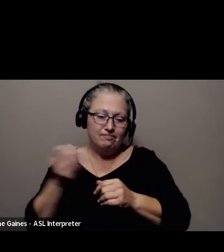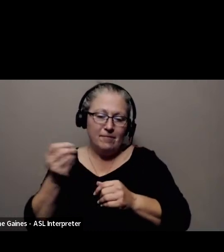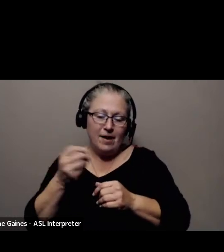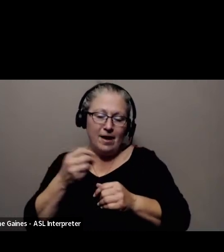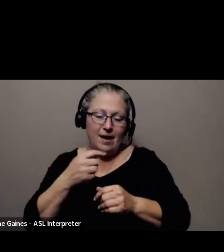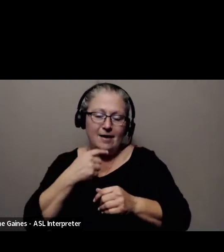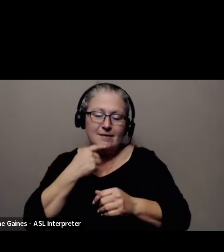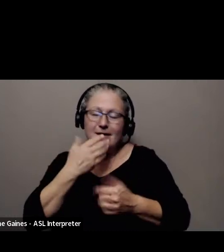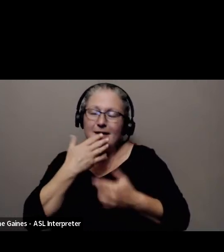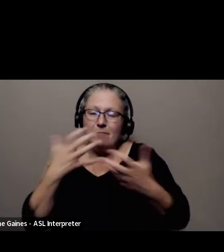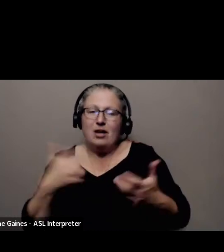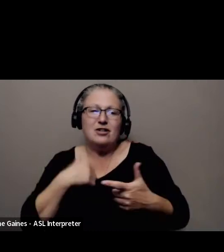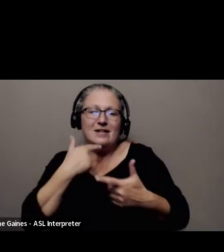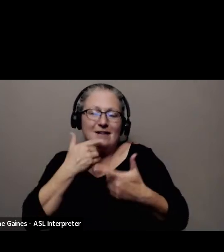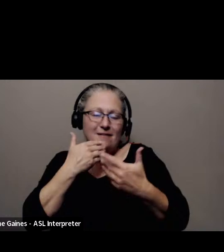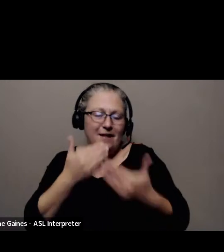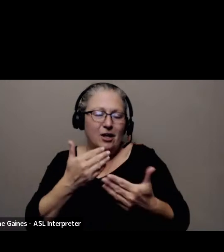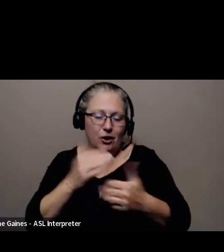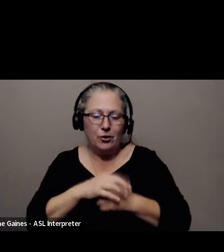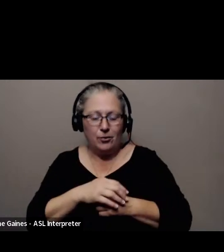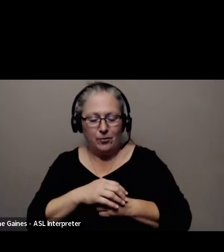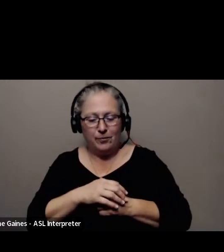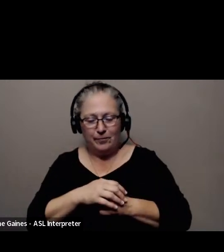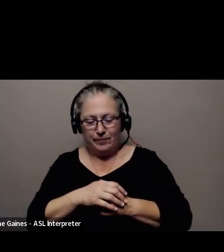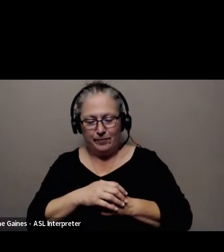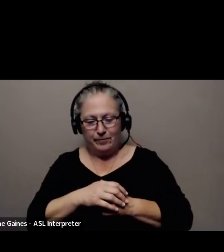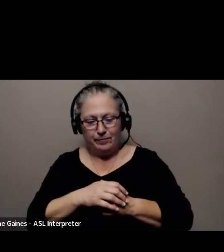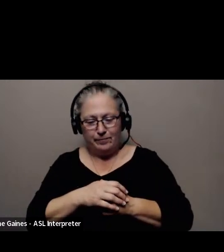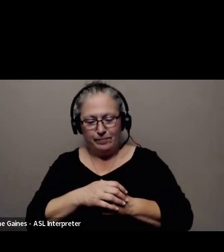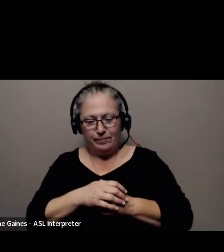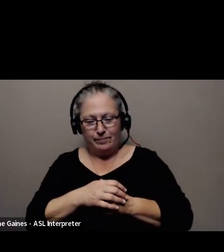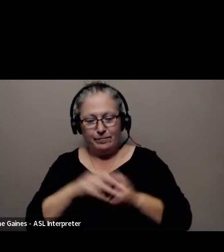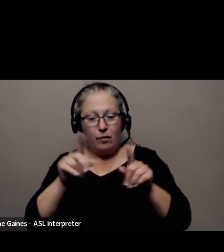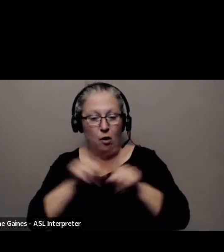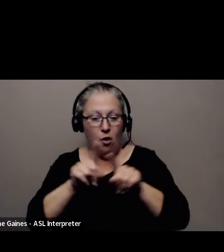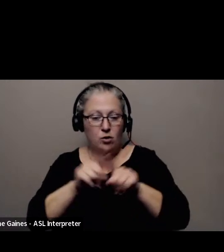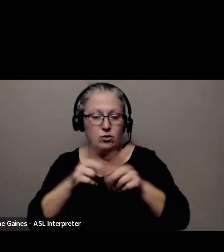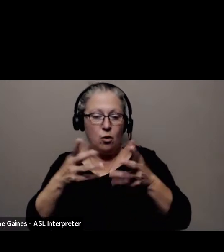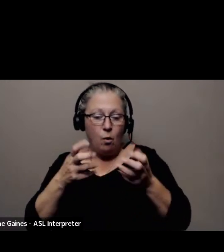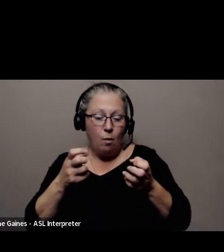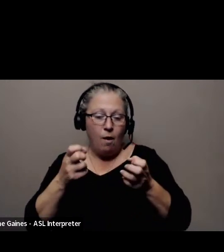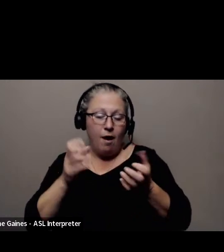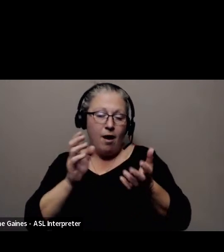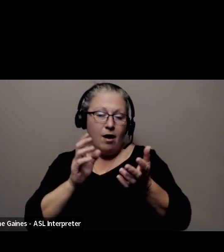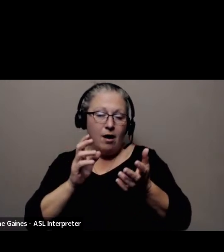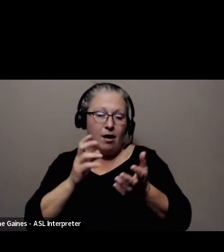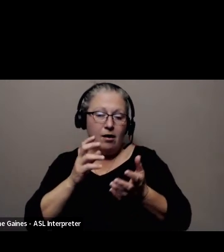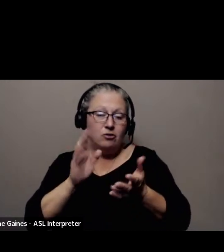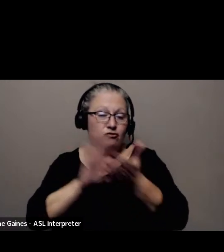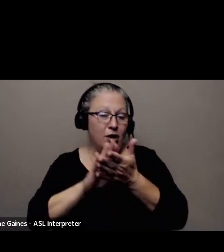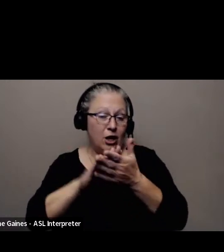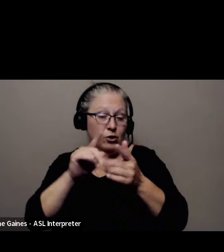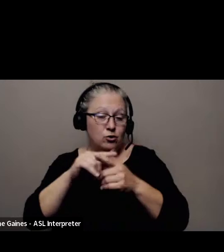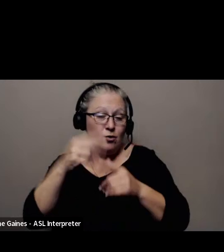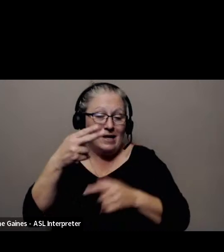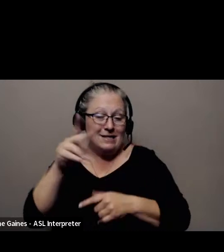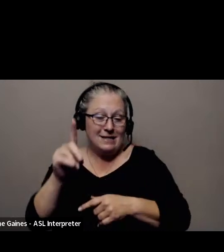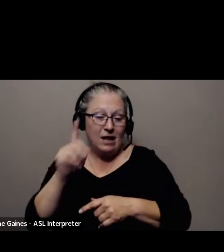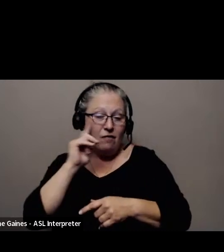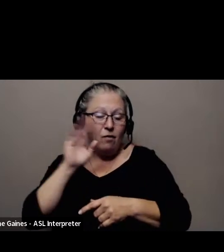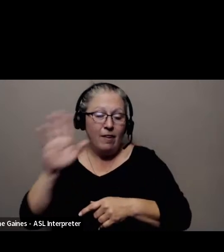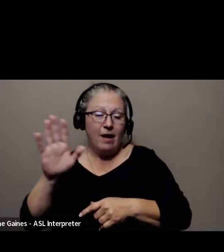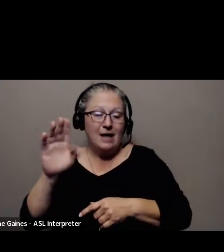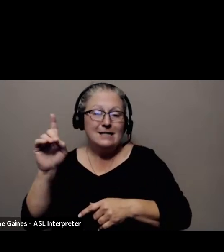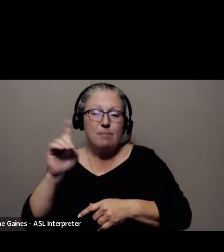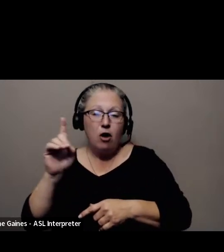express my gratitude for it. I also wanted to give a shout out to Hillsdale for the